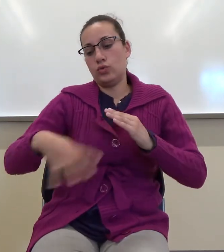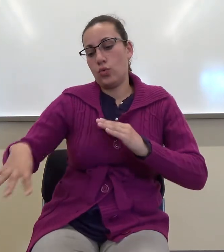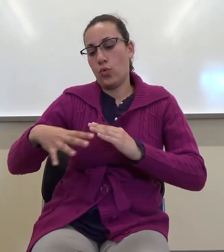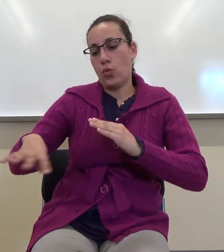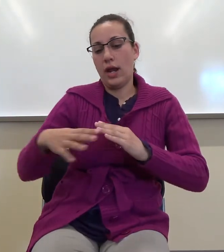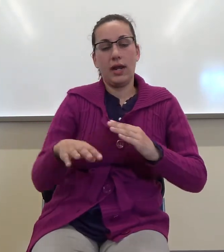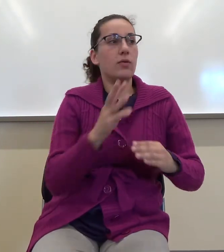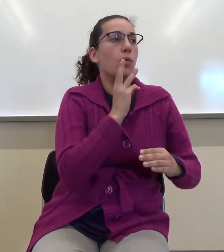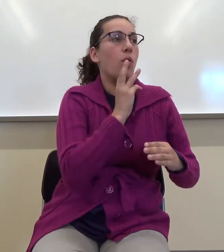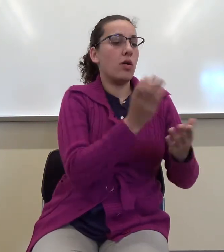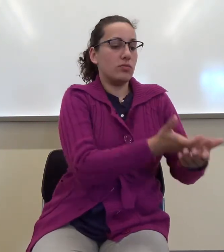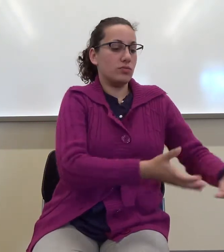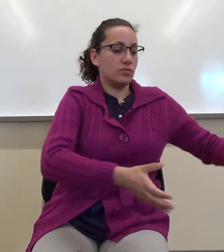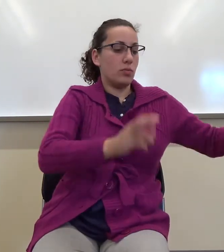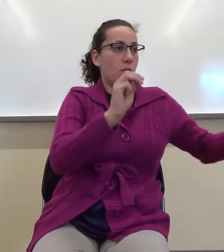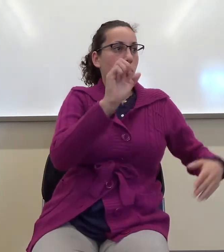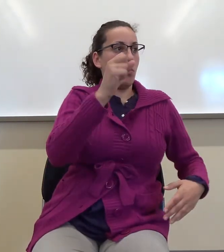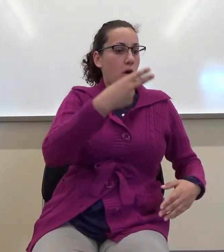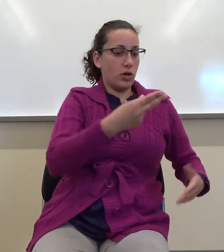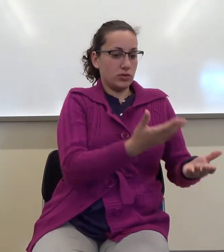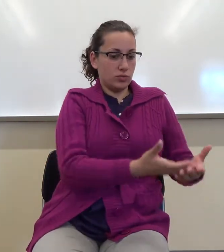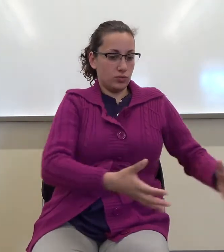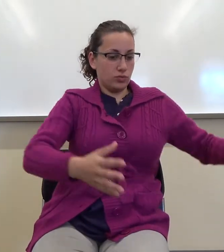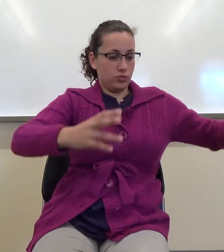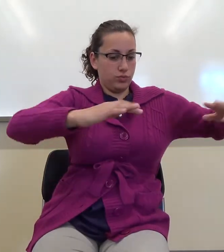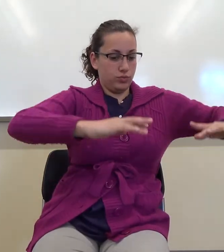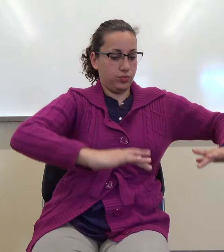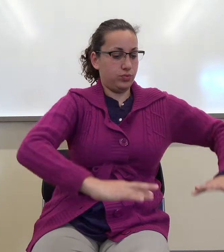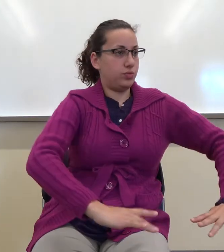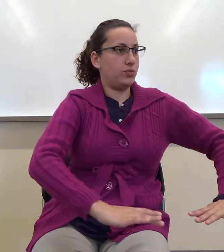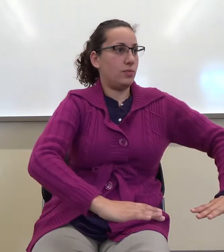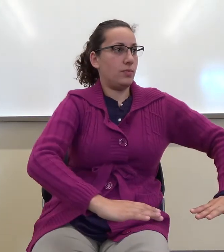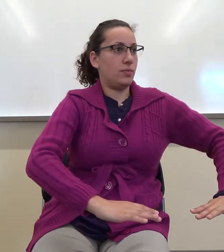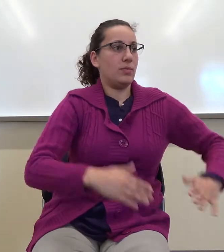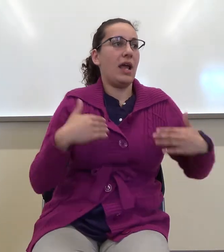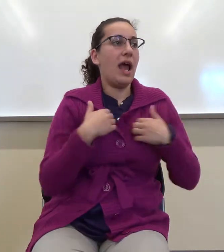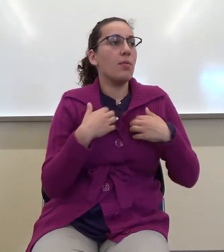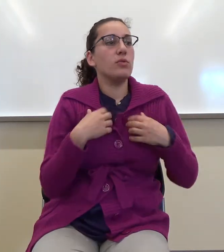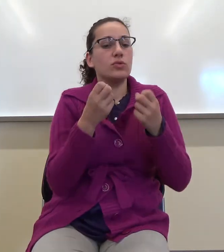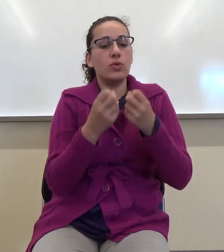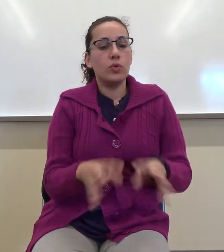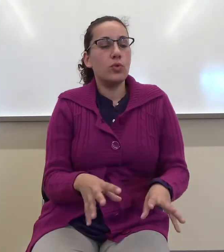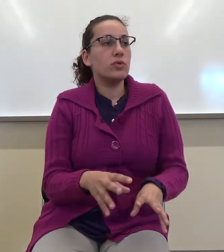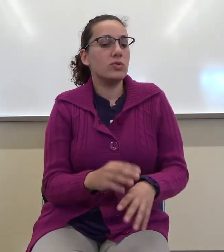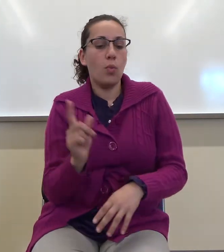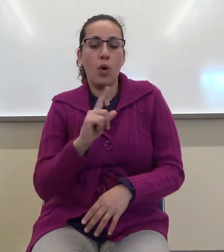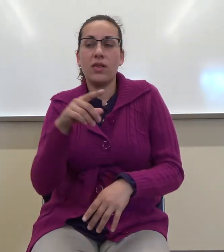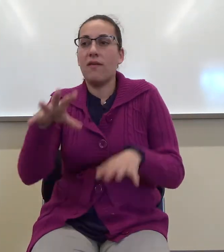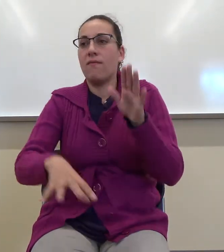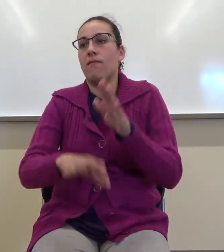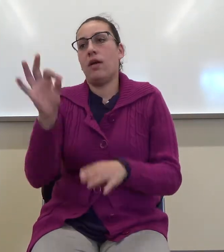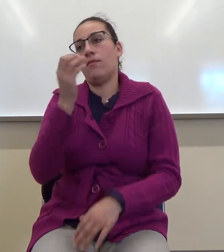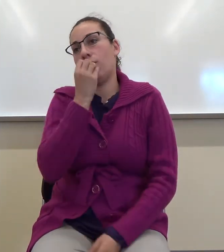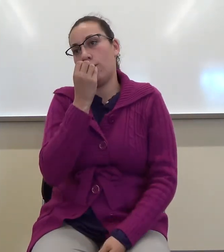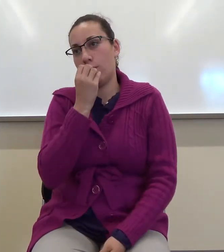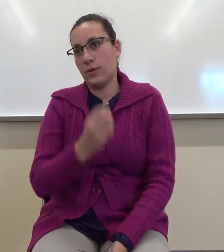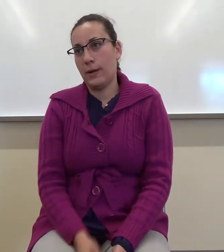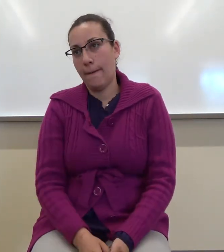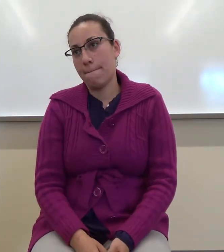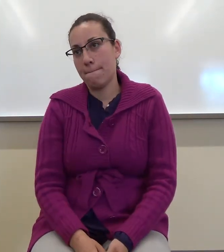food supply. Okay, so that's what we're concentrating on, is people using up the animals' homes, people